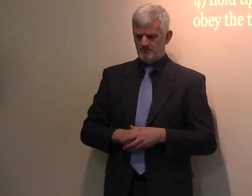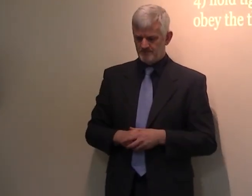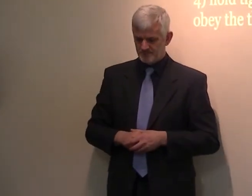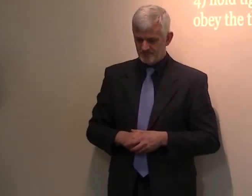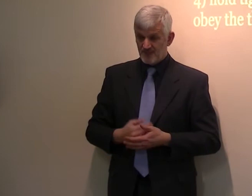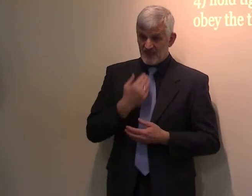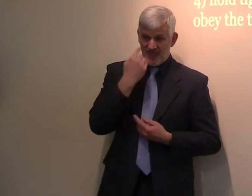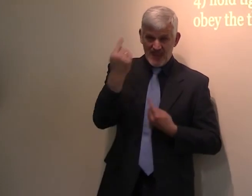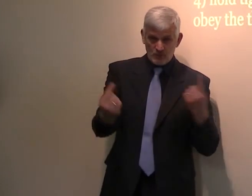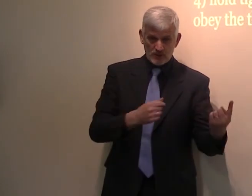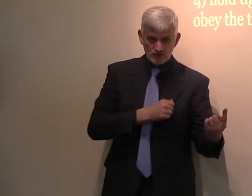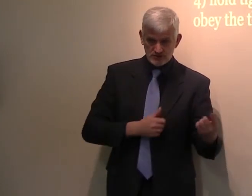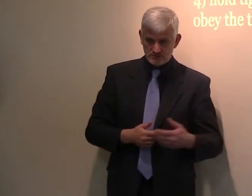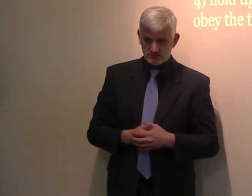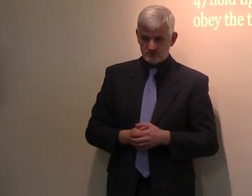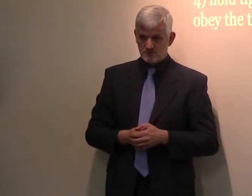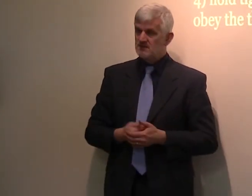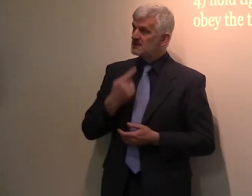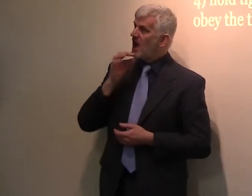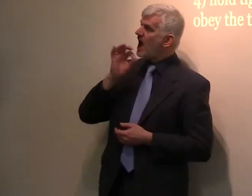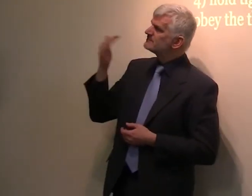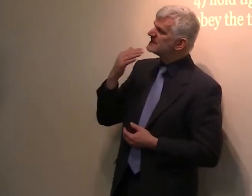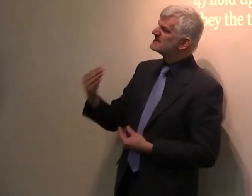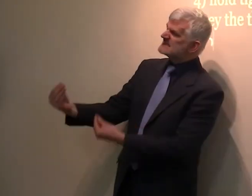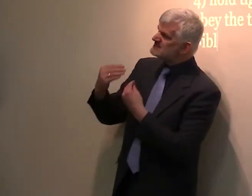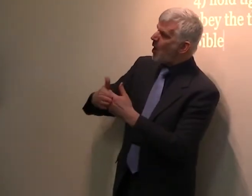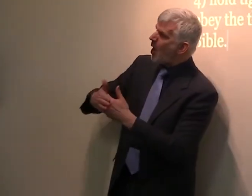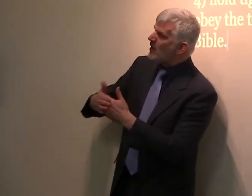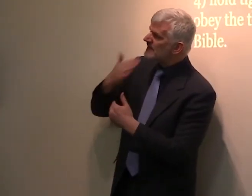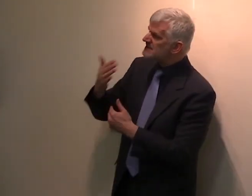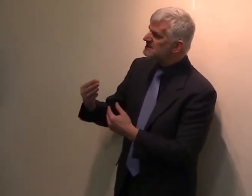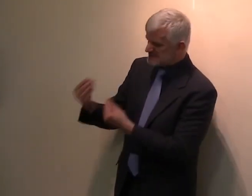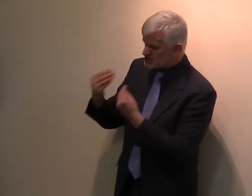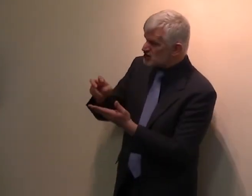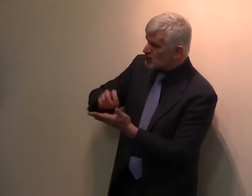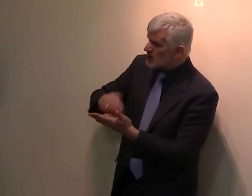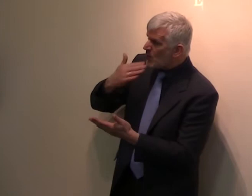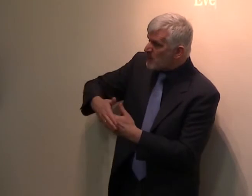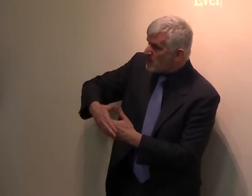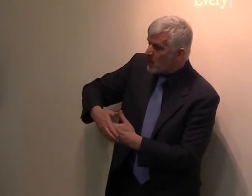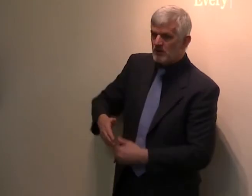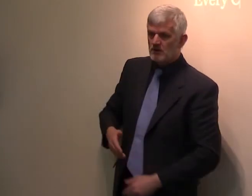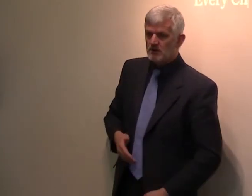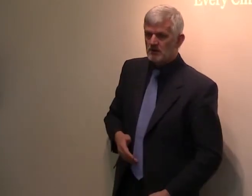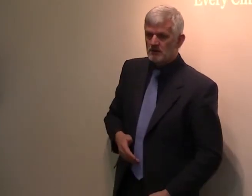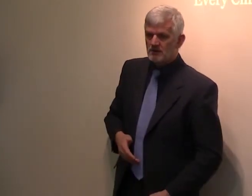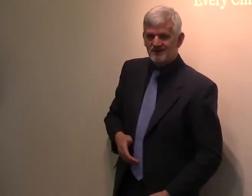believer, is not give us more teaching, give us more Bible studies, give us more doctrine, but what are we doing with the